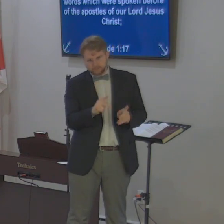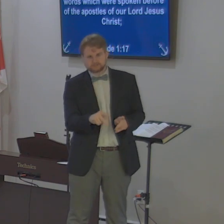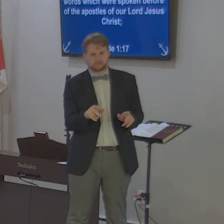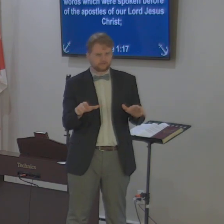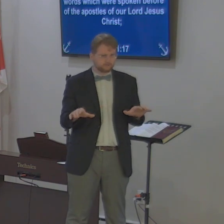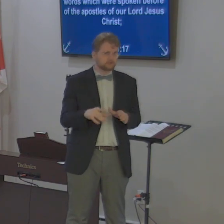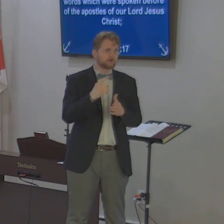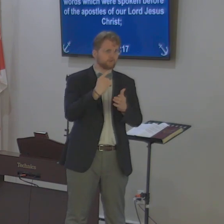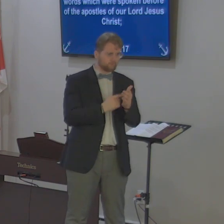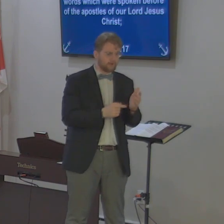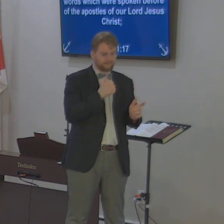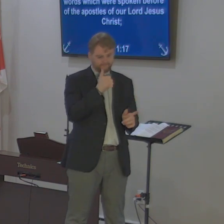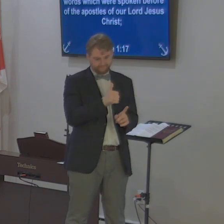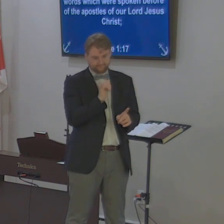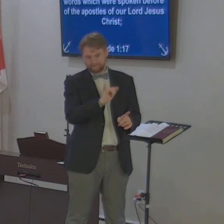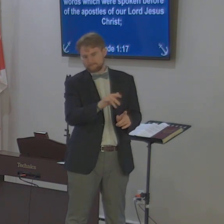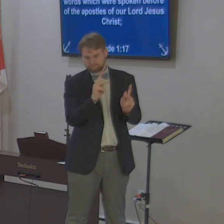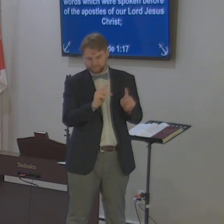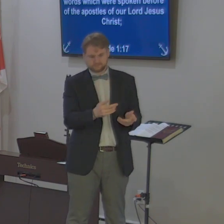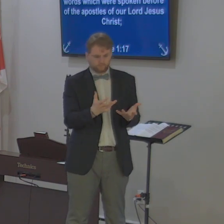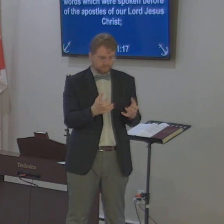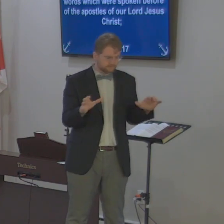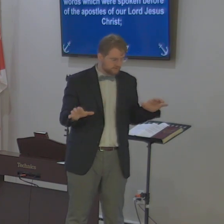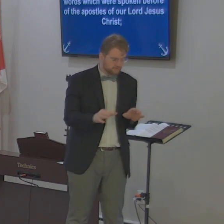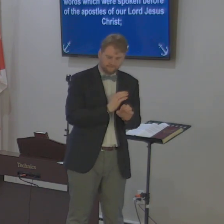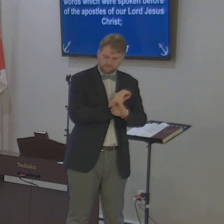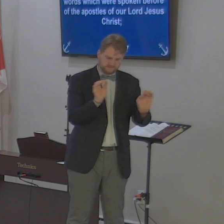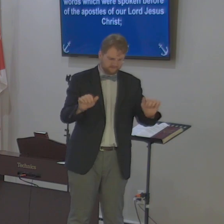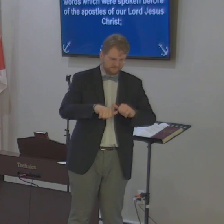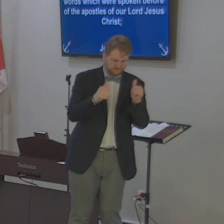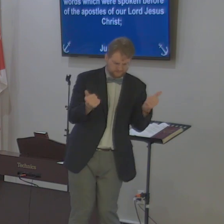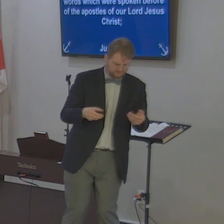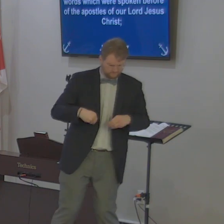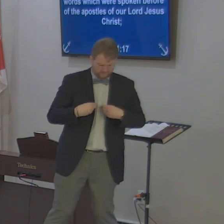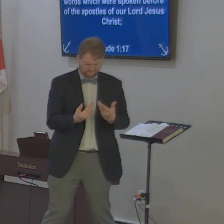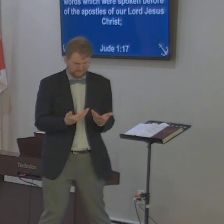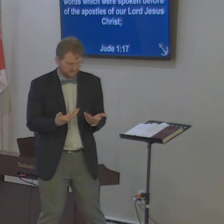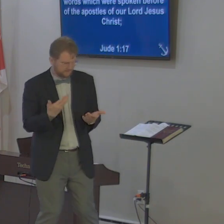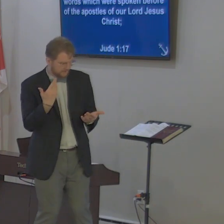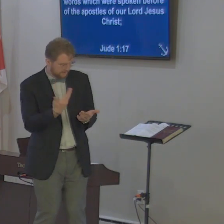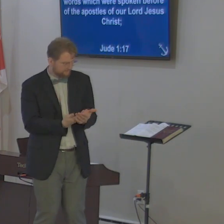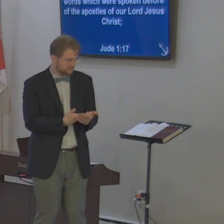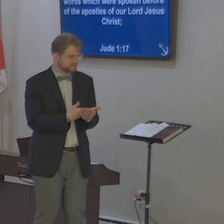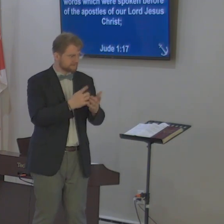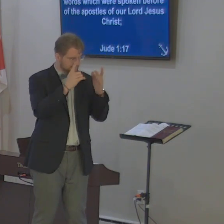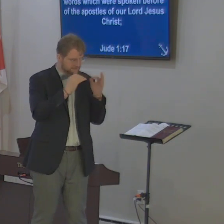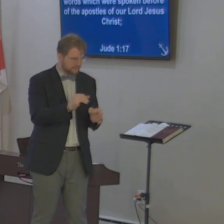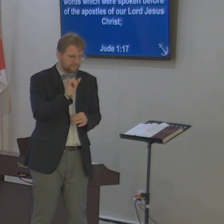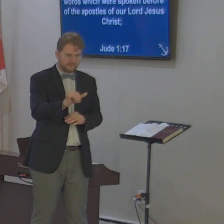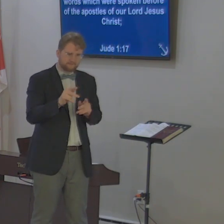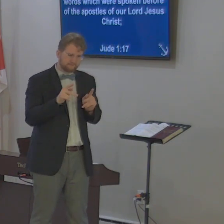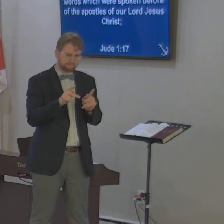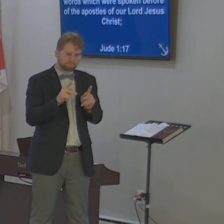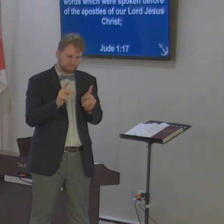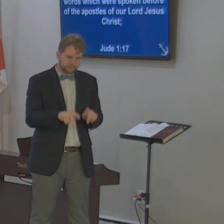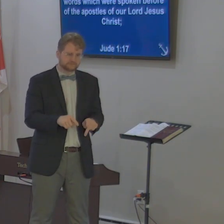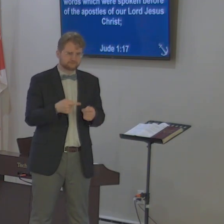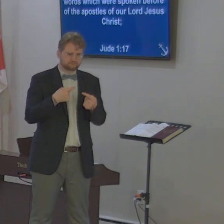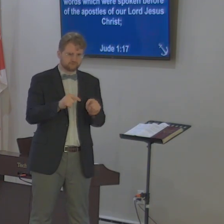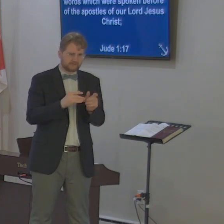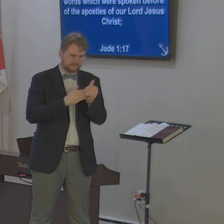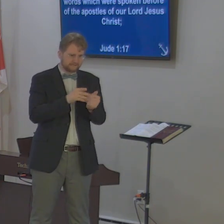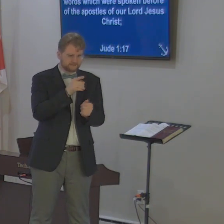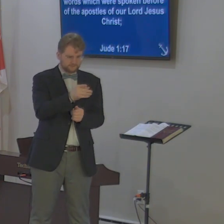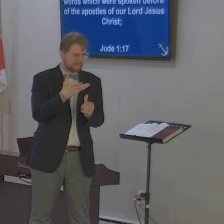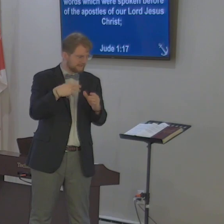is nothing else to provide any evidence of the decisions that that person is trying to lead you, and we